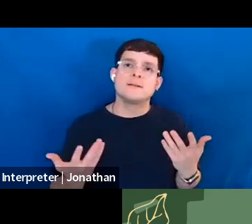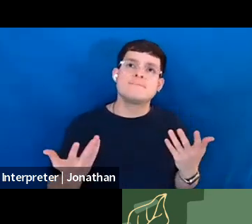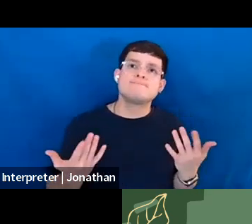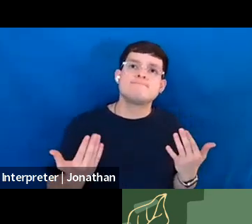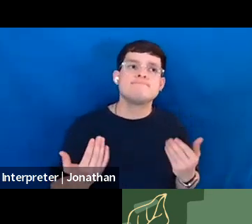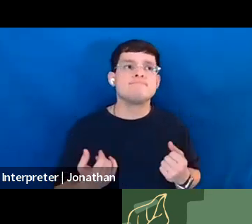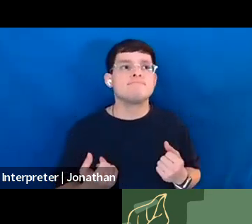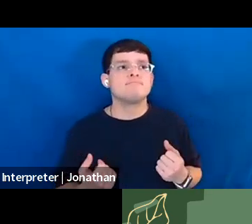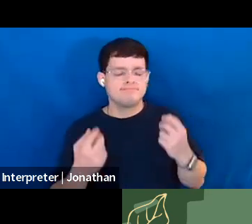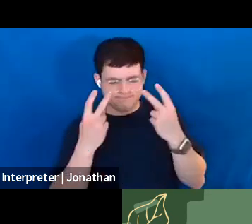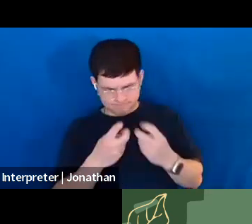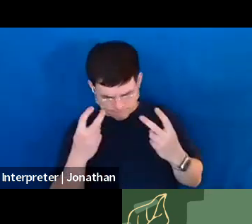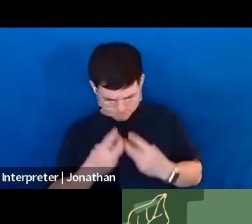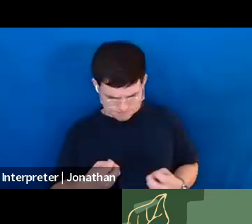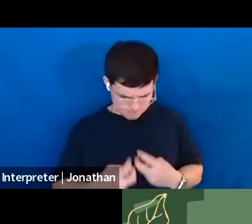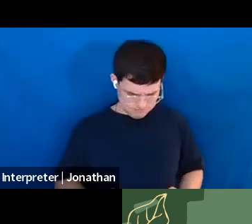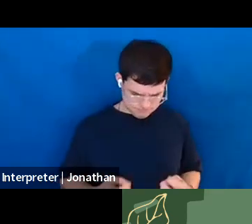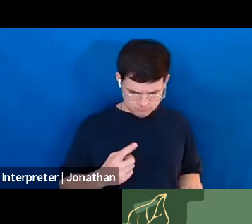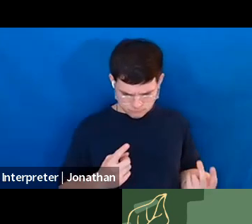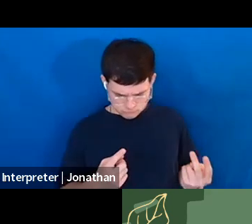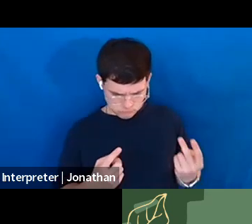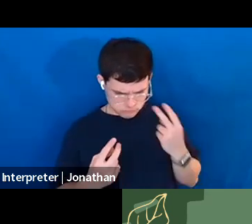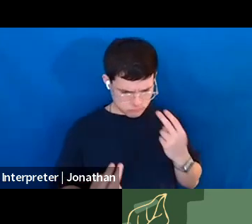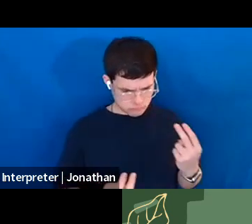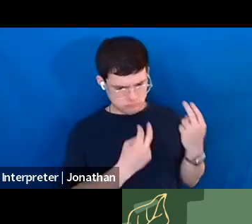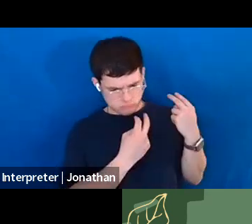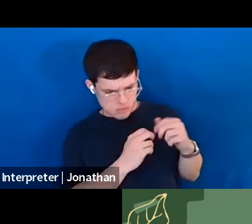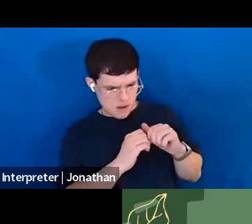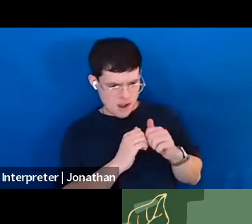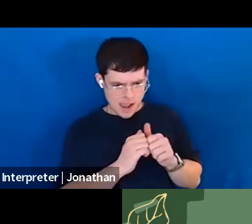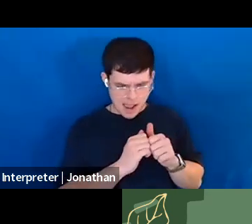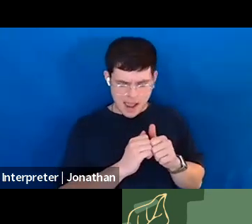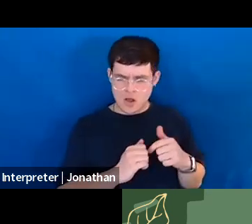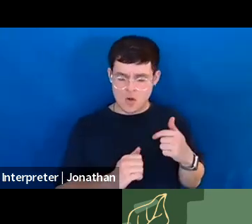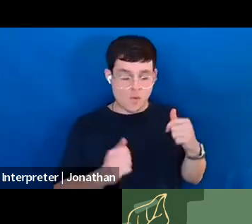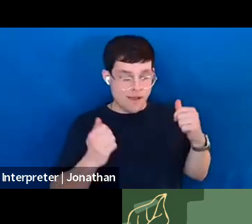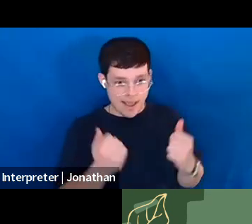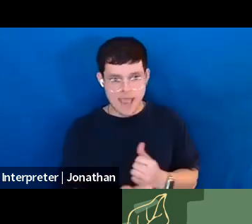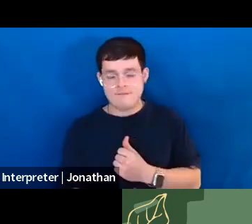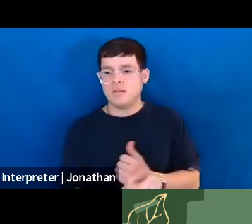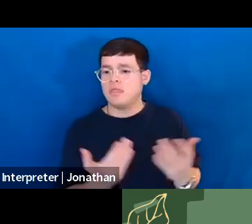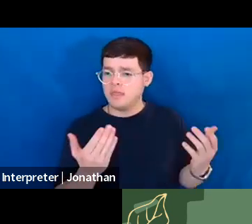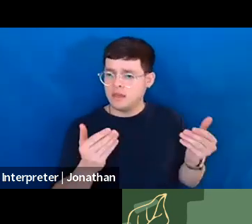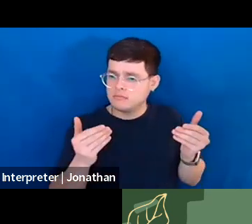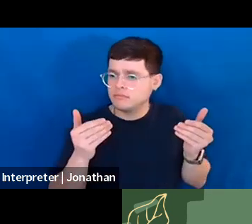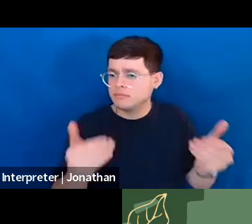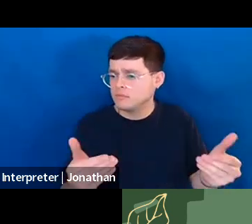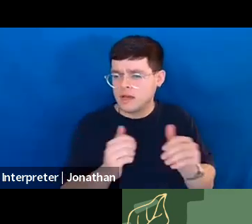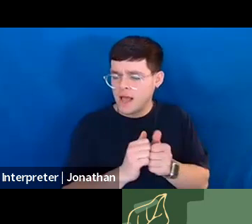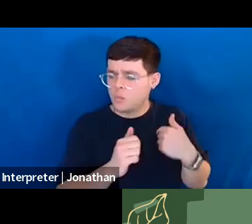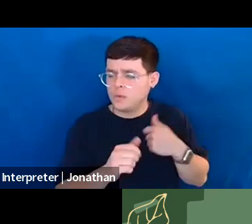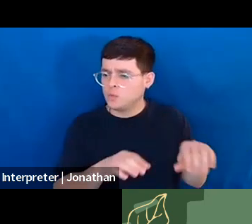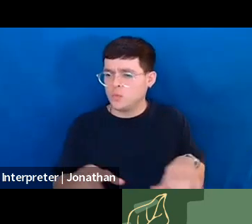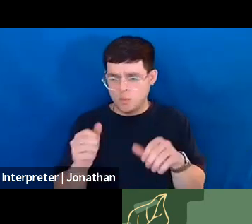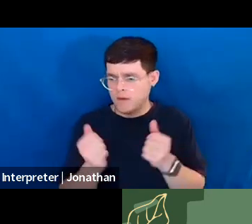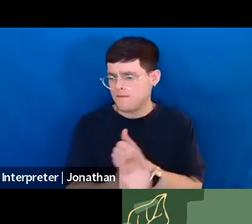very introspective and reflective on how we do everything. And I